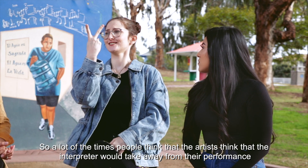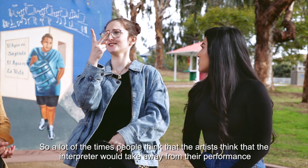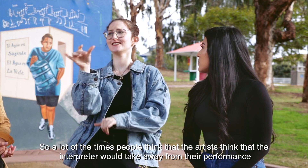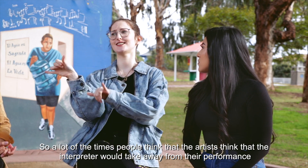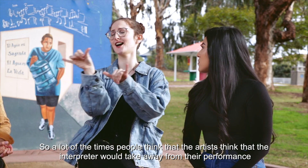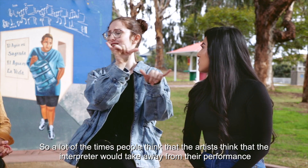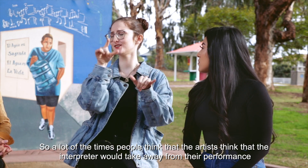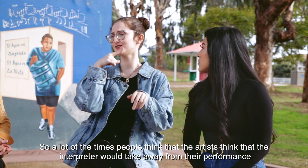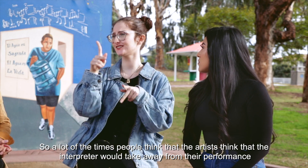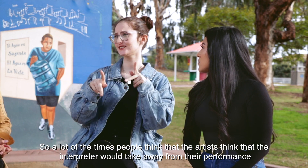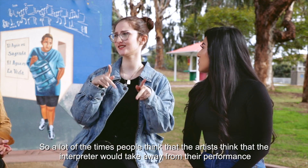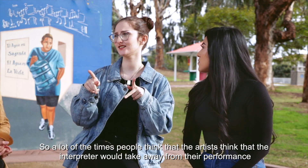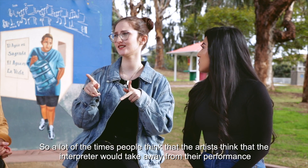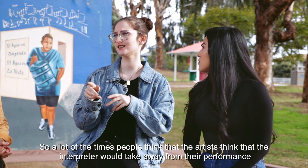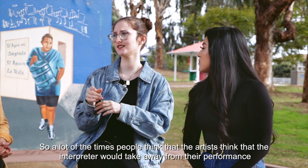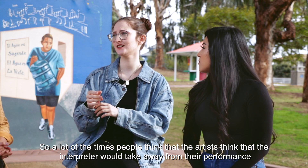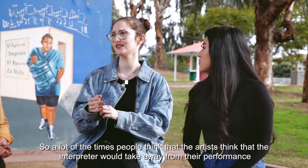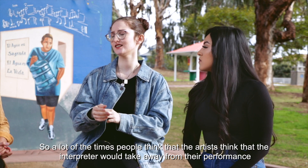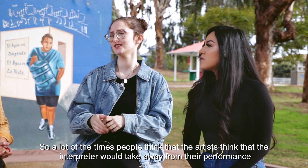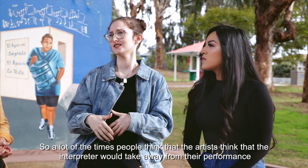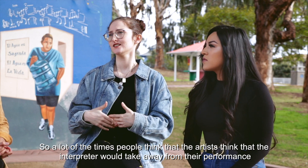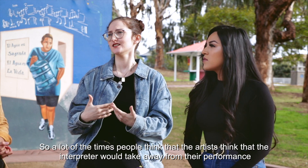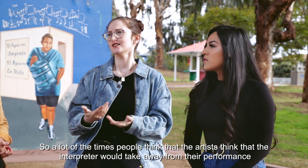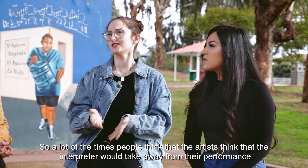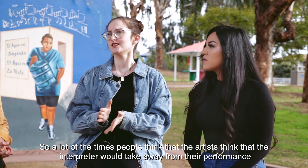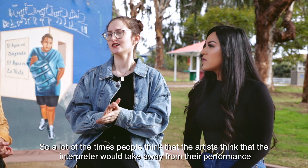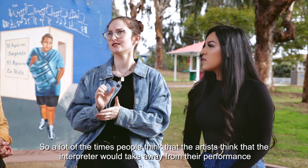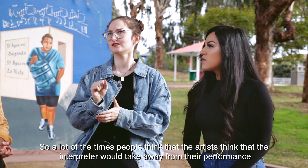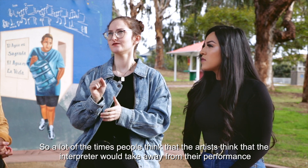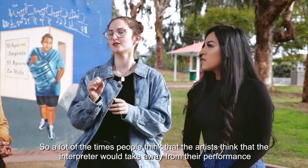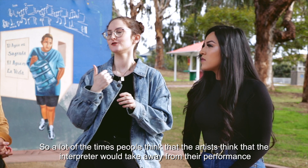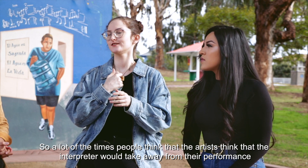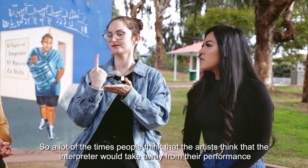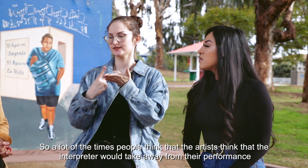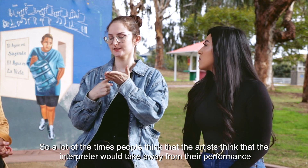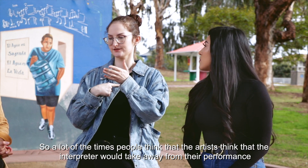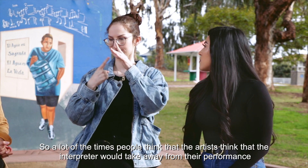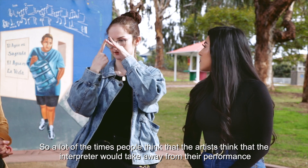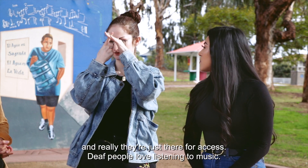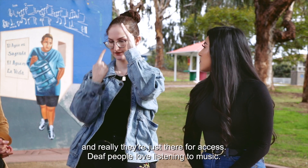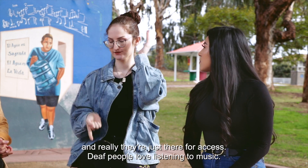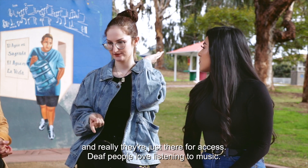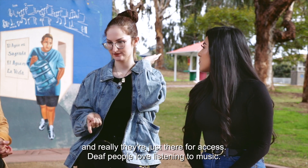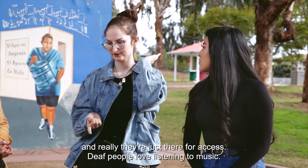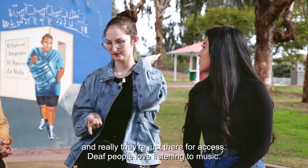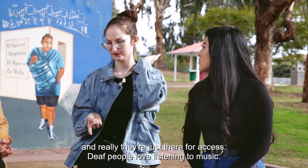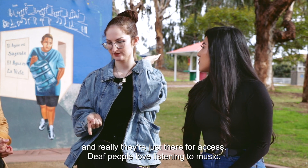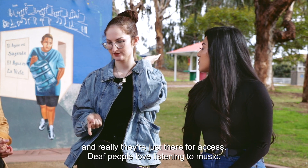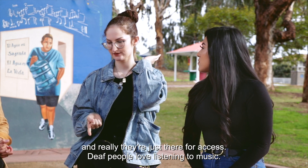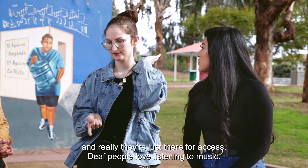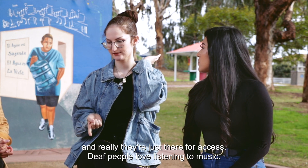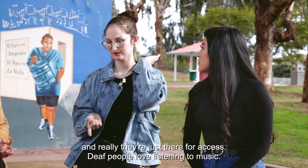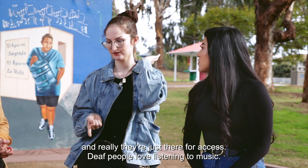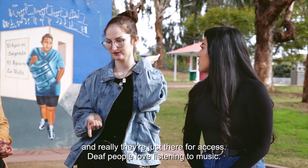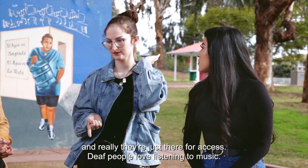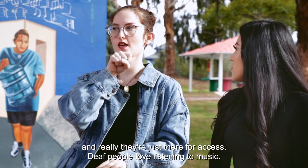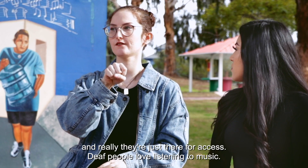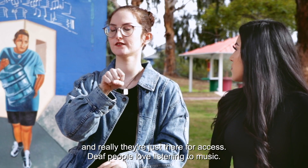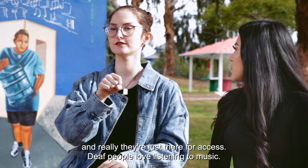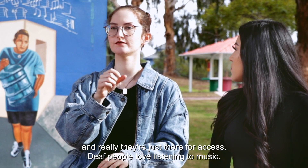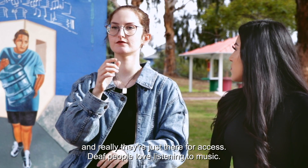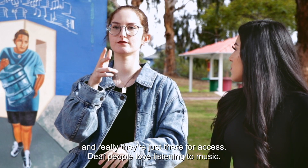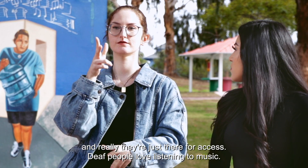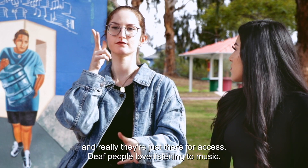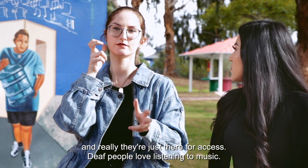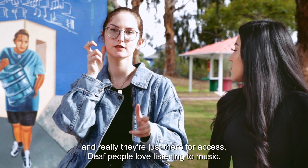times the artists think that the interpreter would take away from their performance, when really they're just there for access.